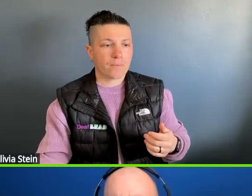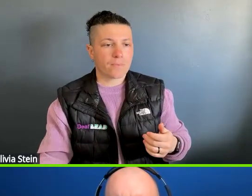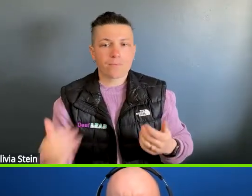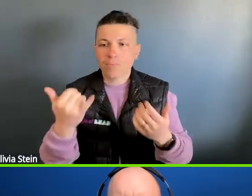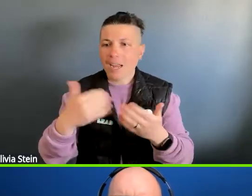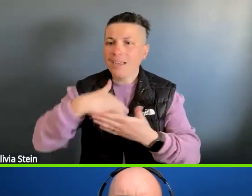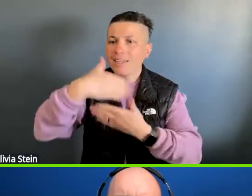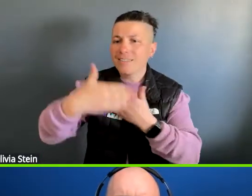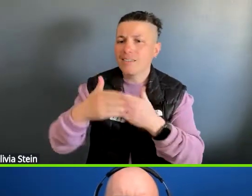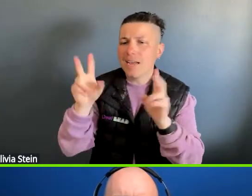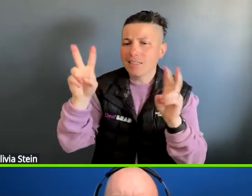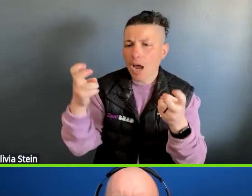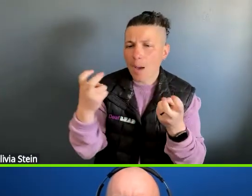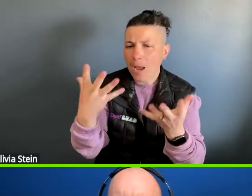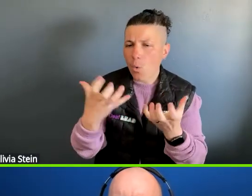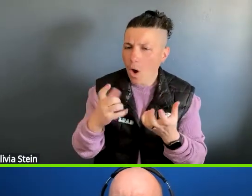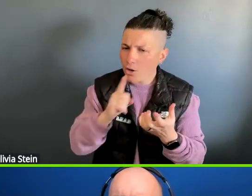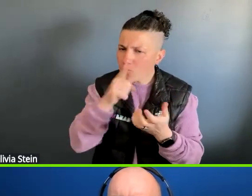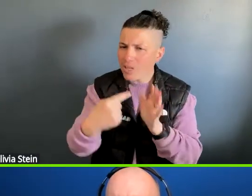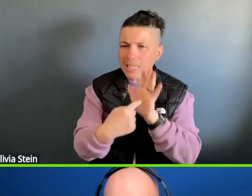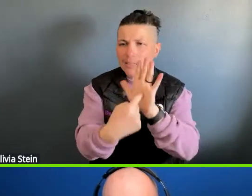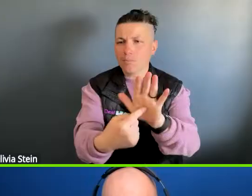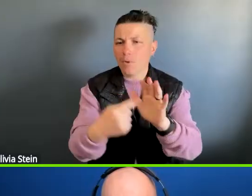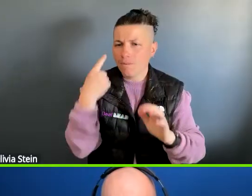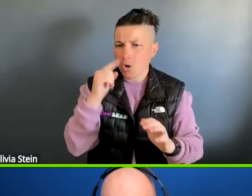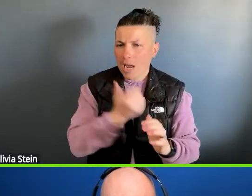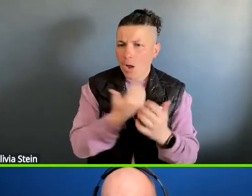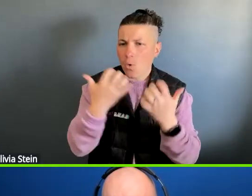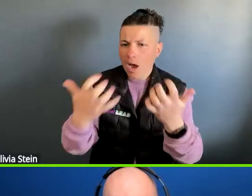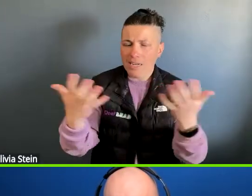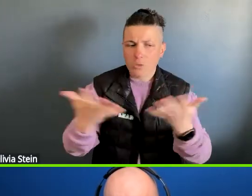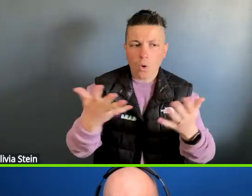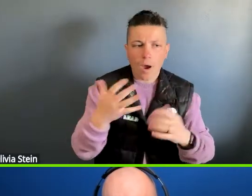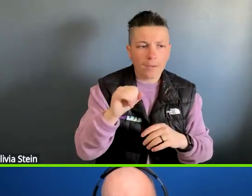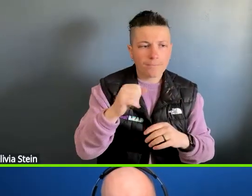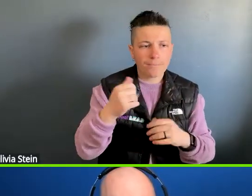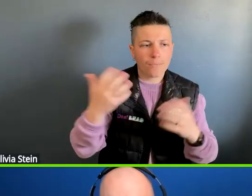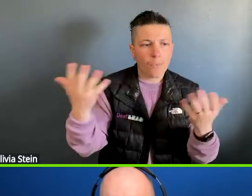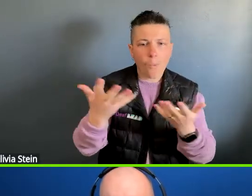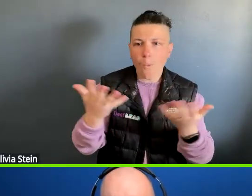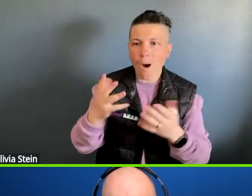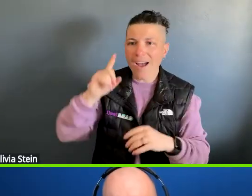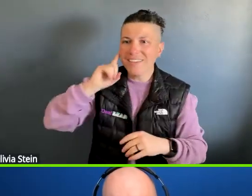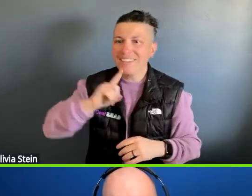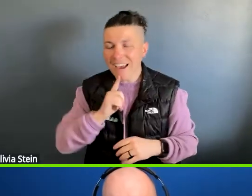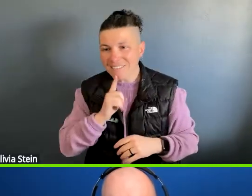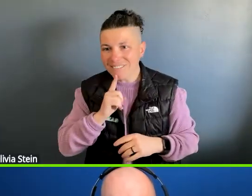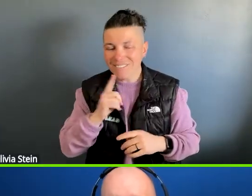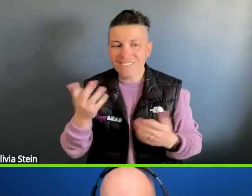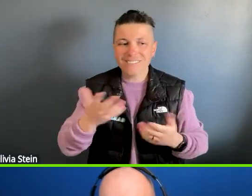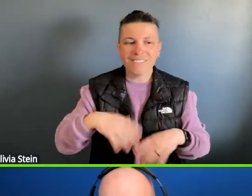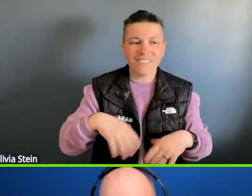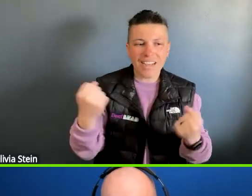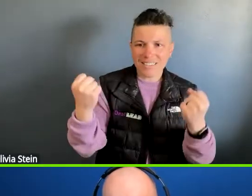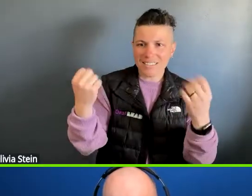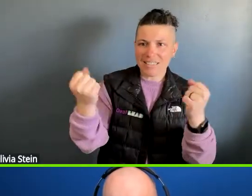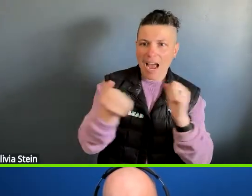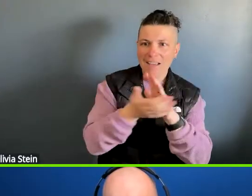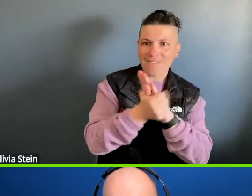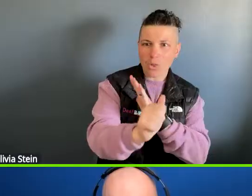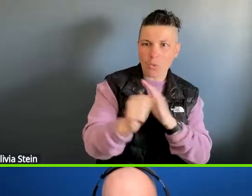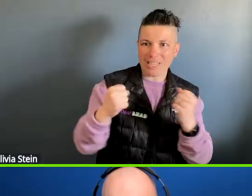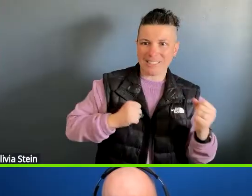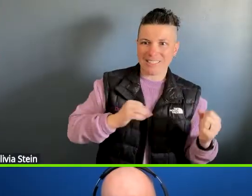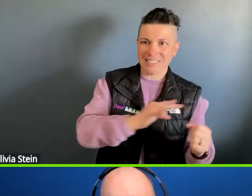So the next topic I really want to bring to our audience here is